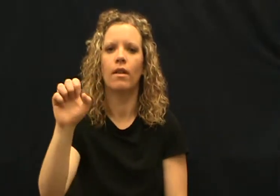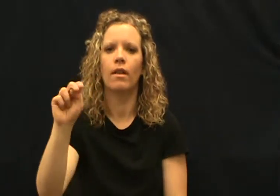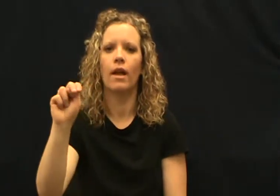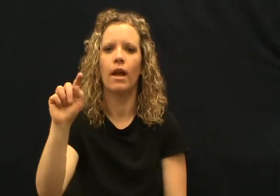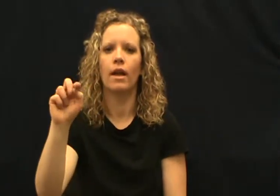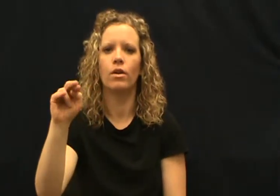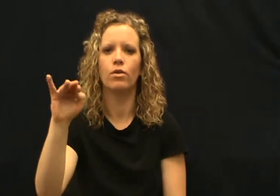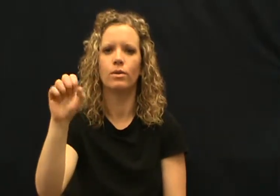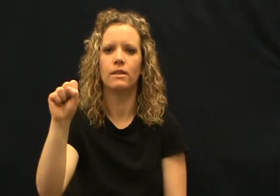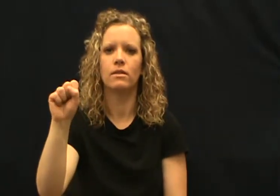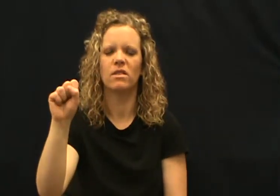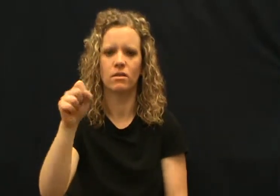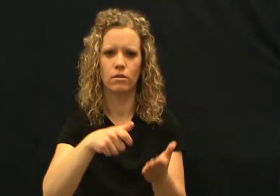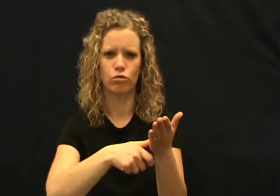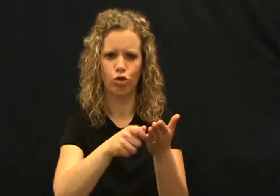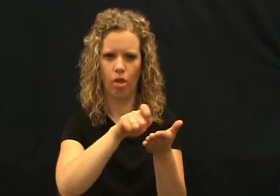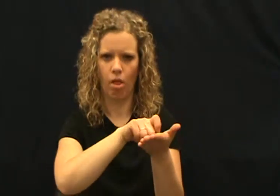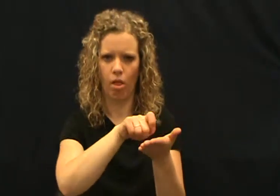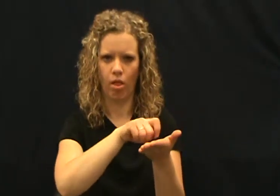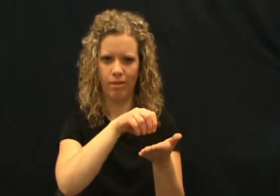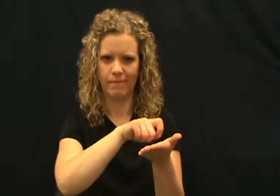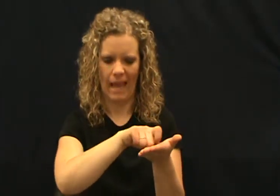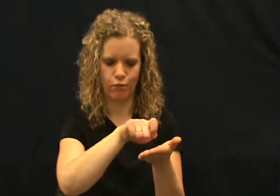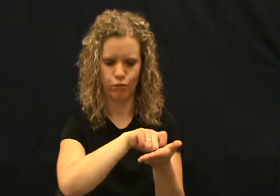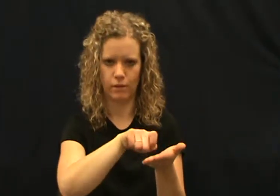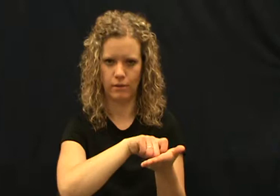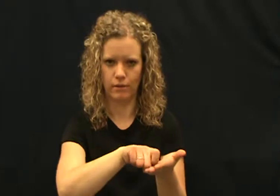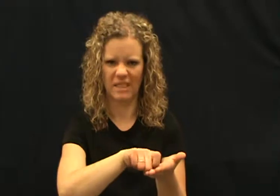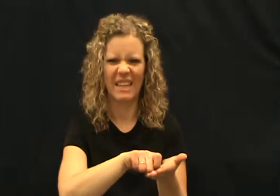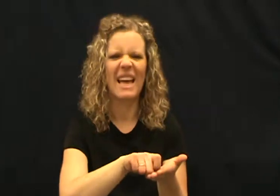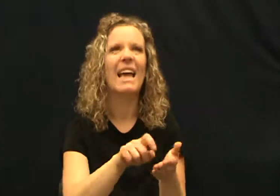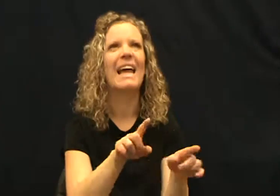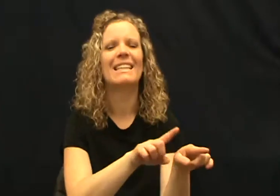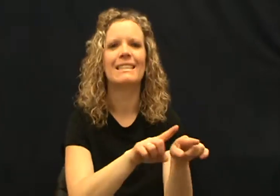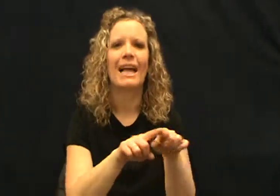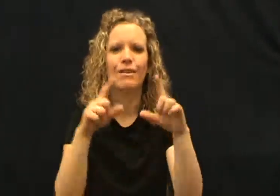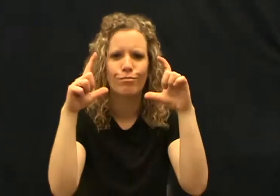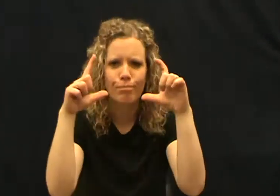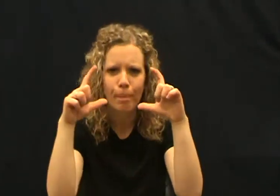I guess, picture or record the transaction that just took place.